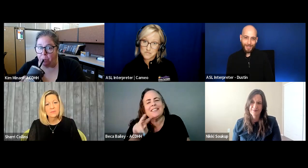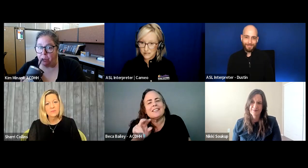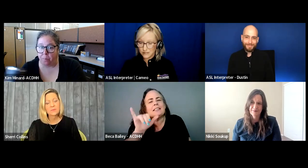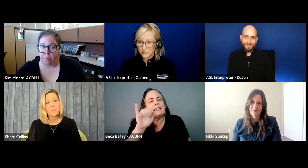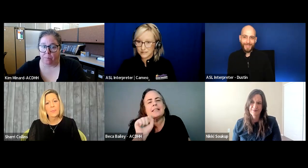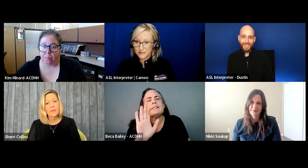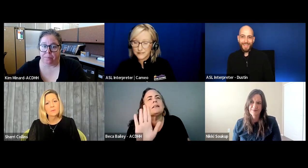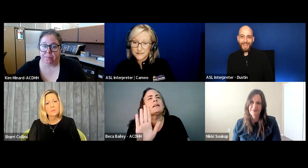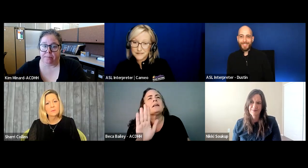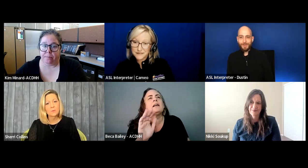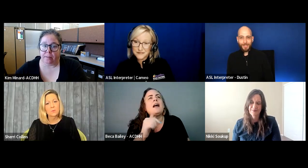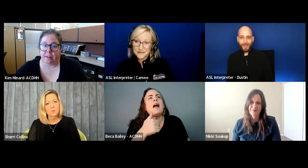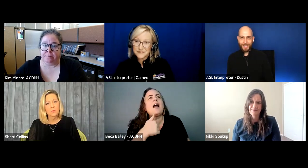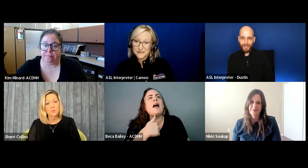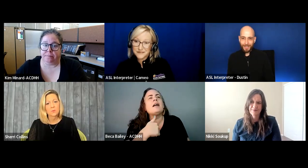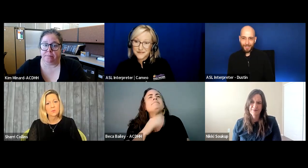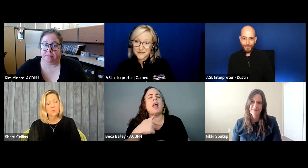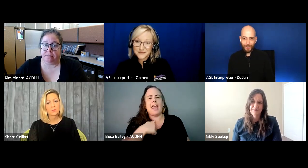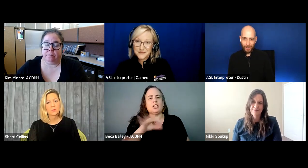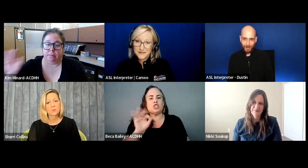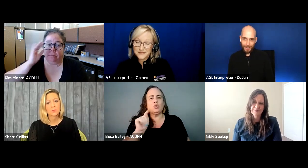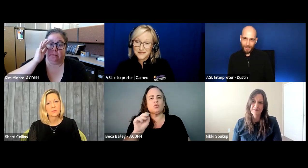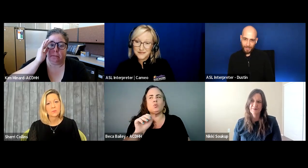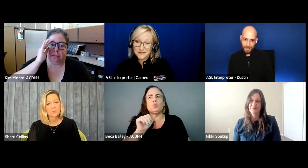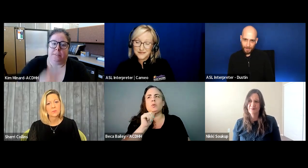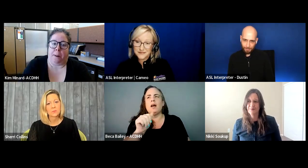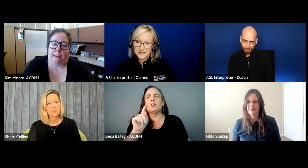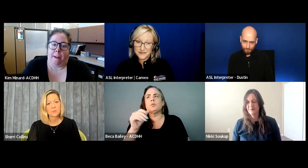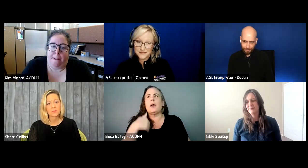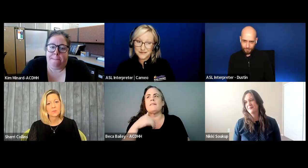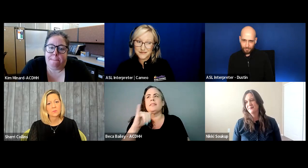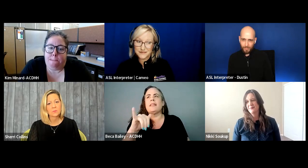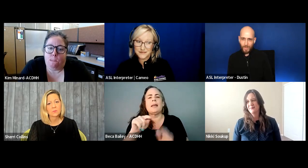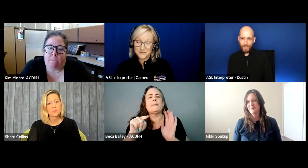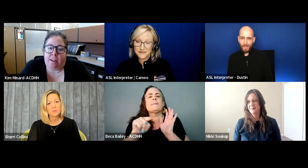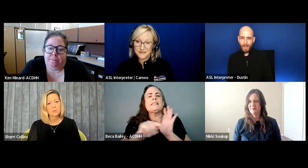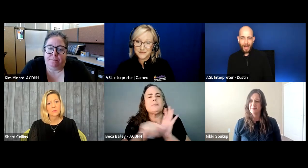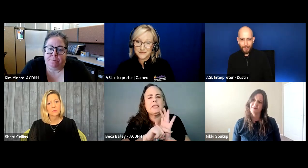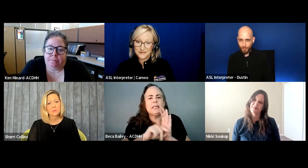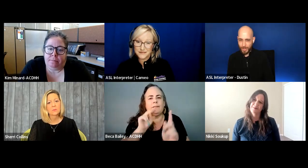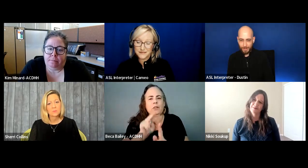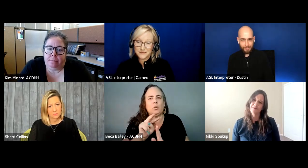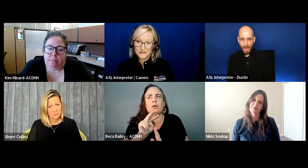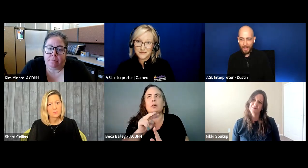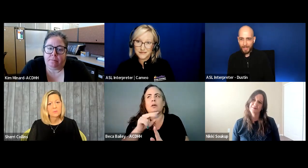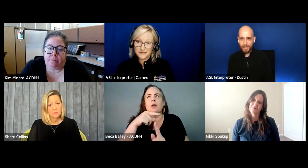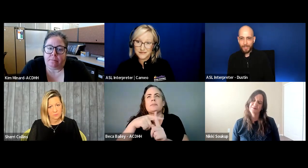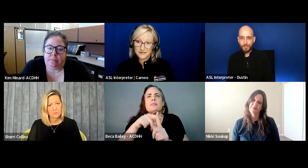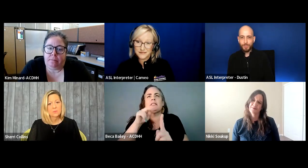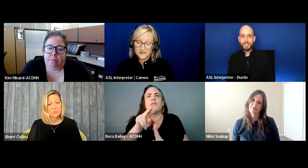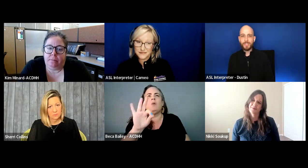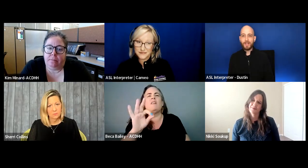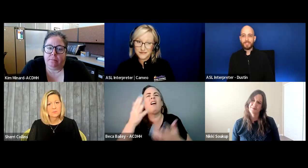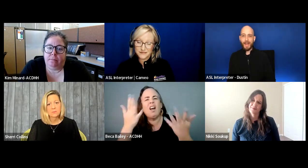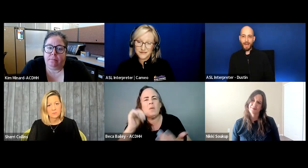This is Becca. As you were talking, Sherry and Nikki, I agree.